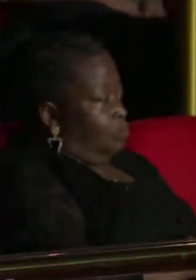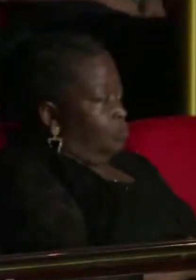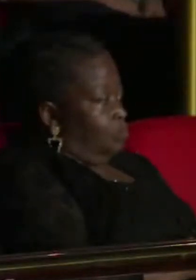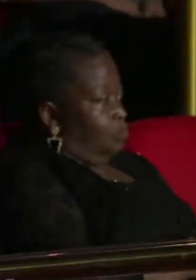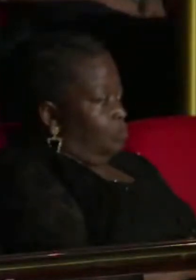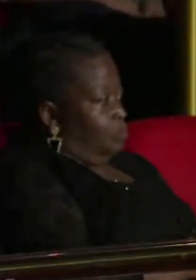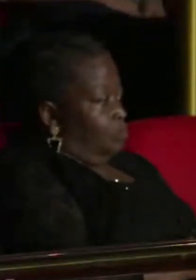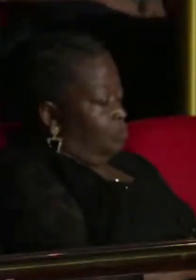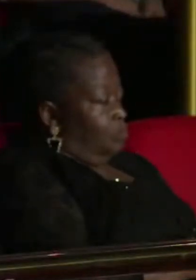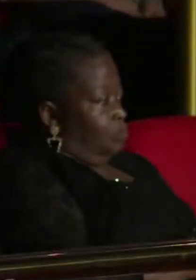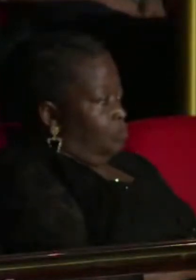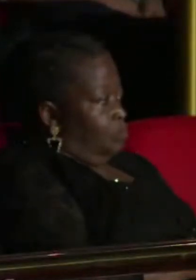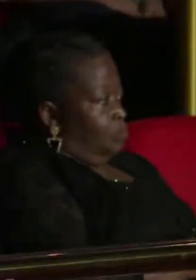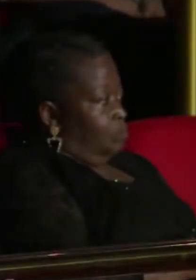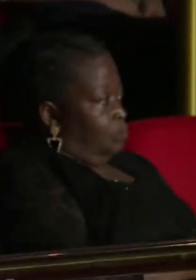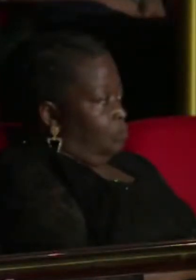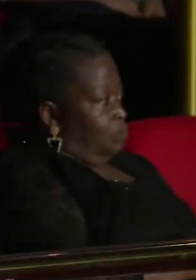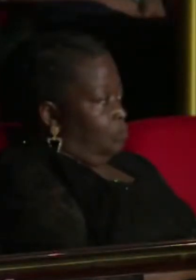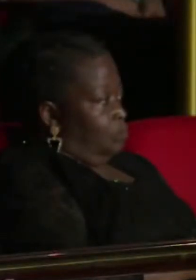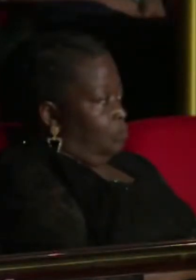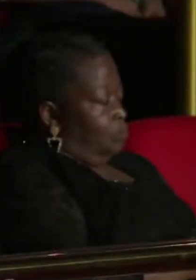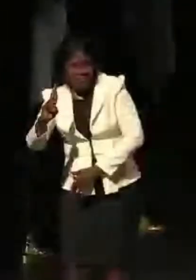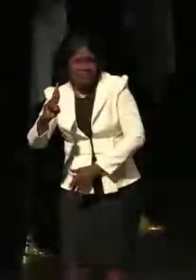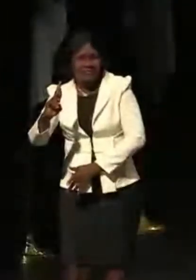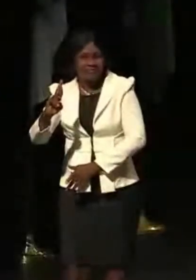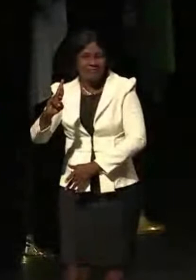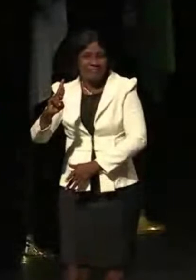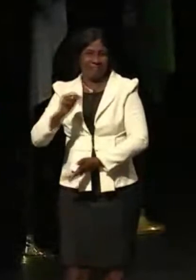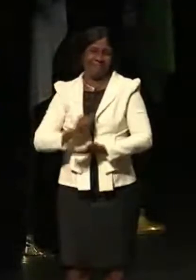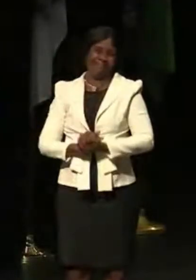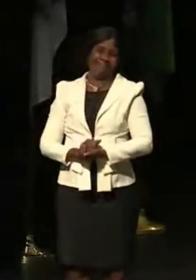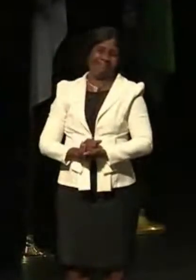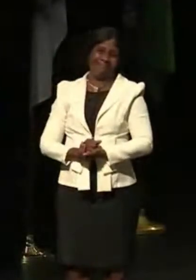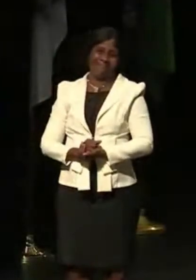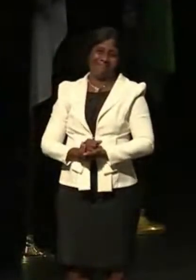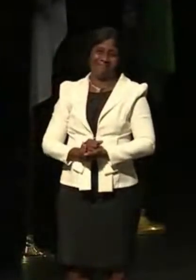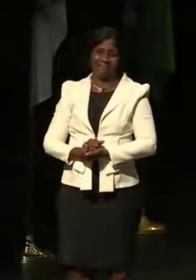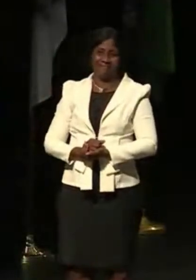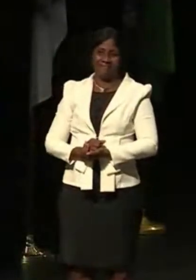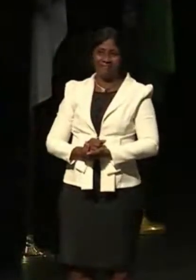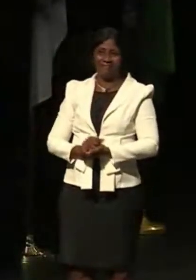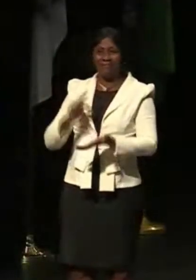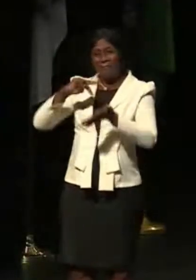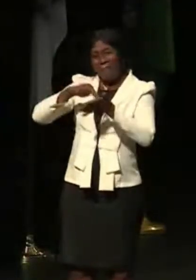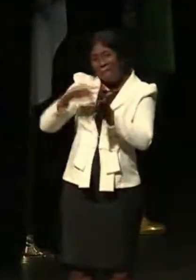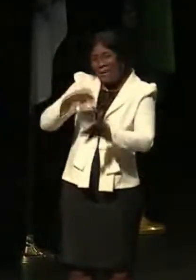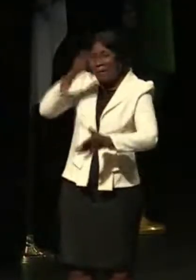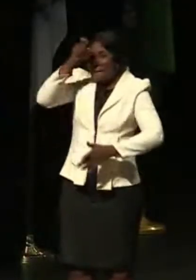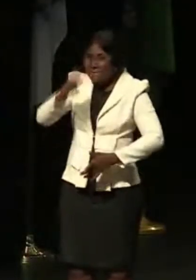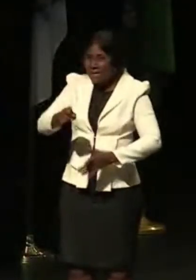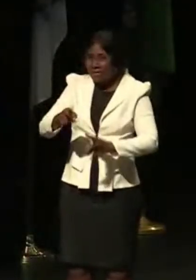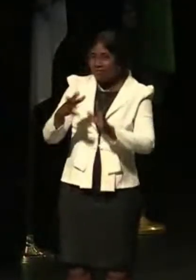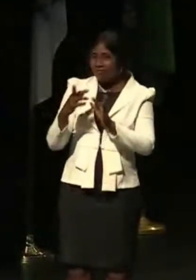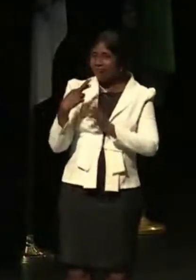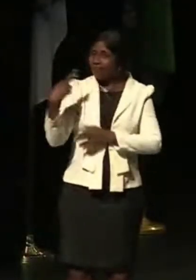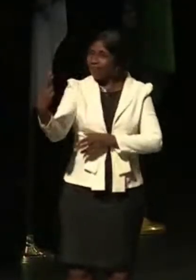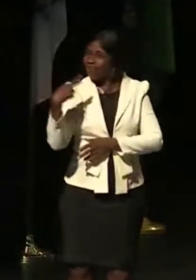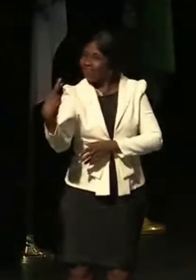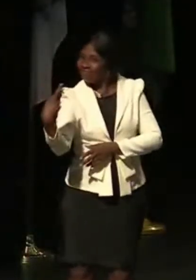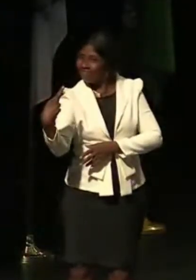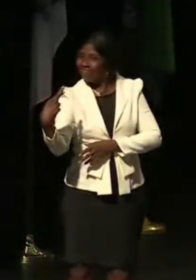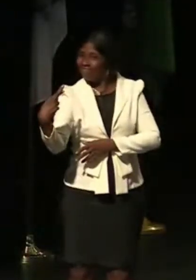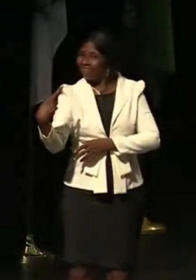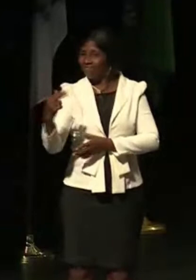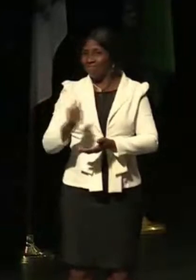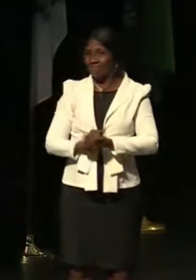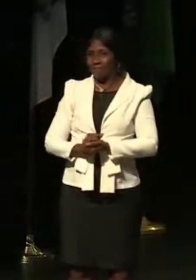become a people who are friends, deeply friends with one another, who are pursuing knowledge in its